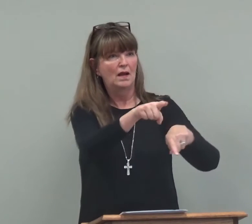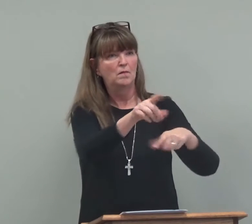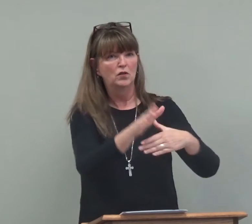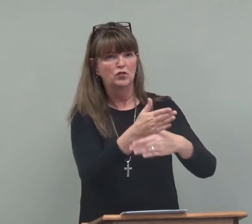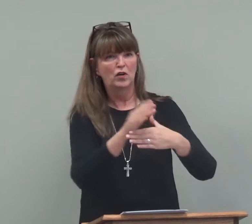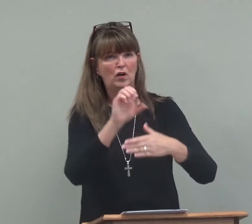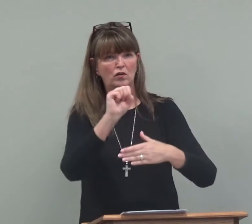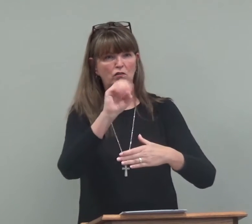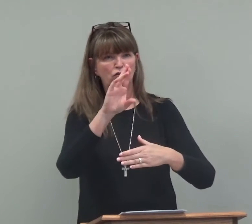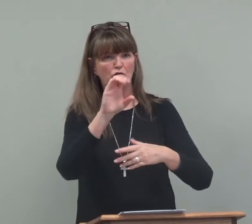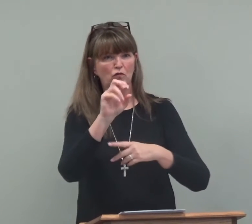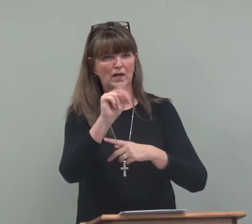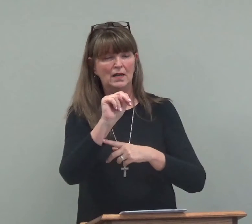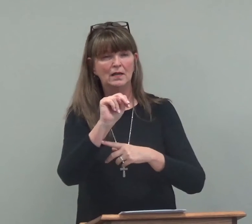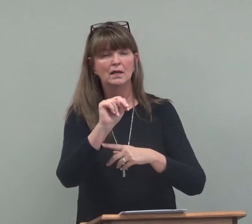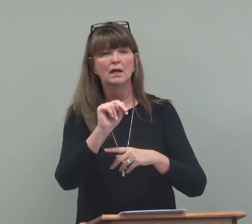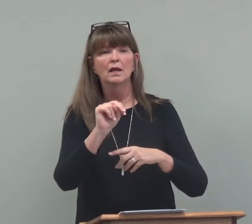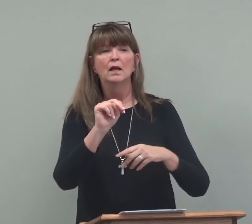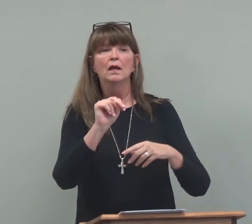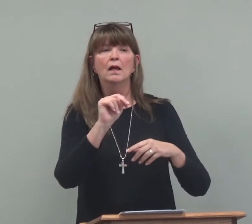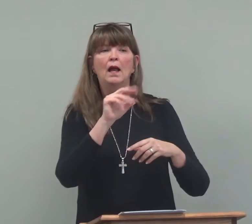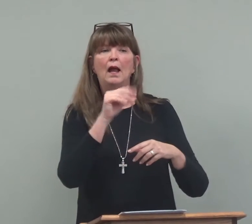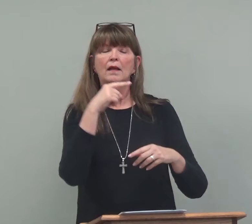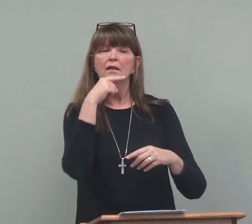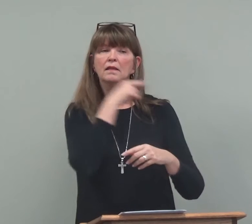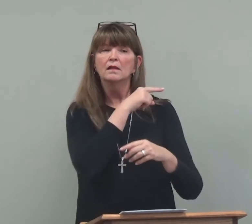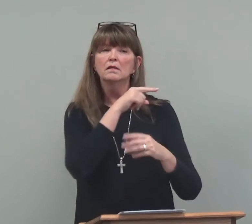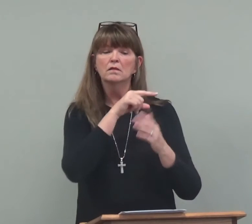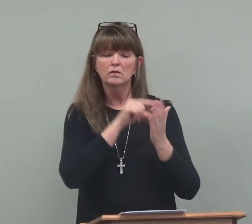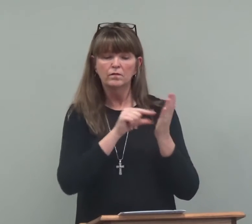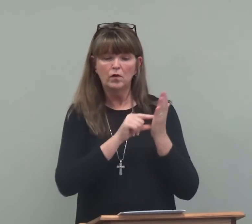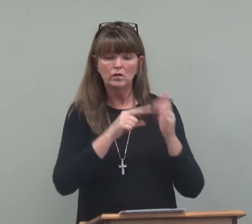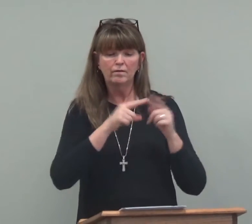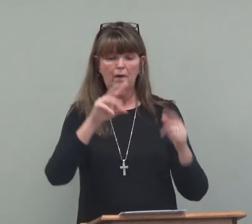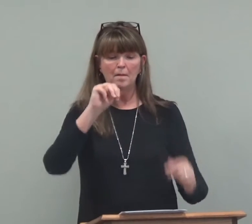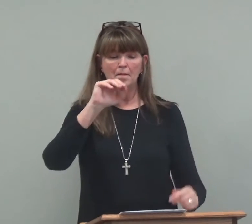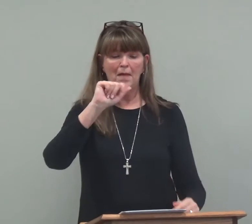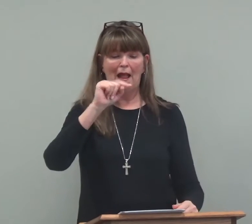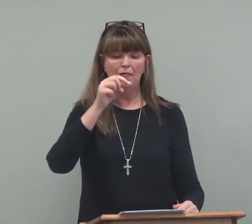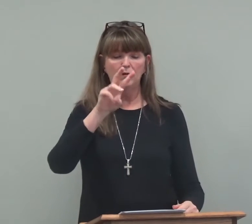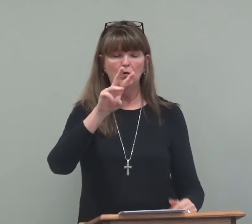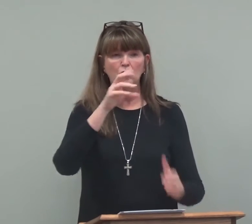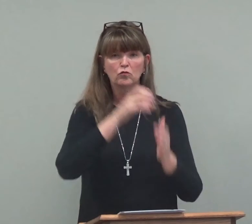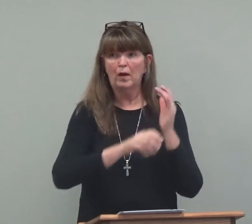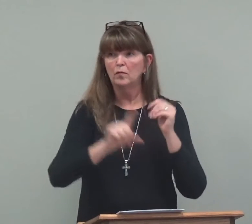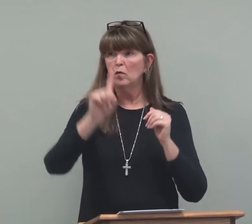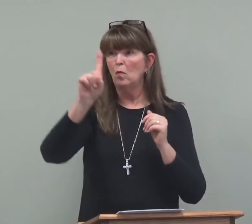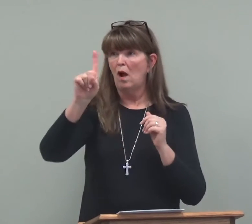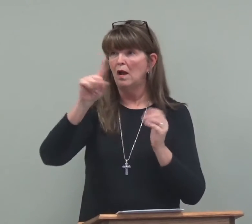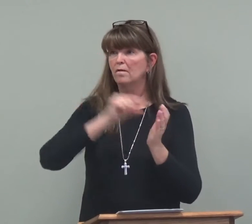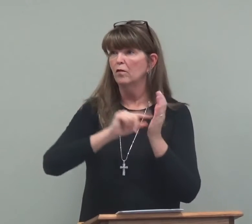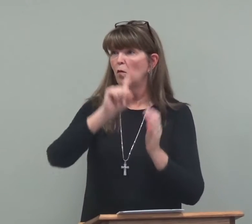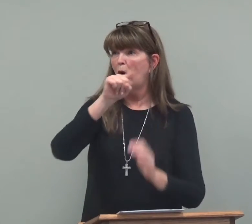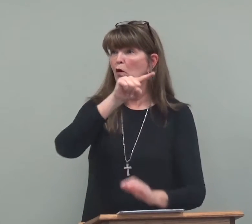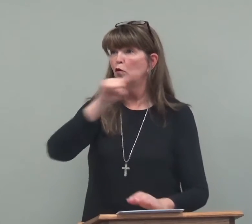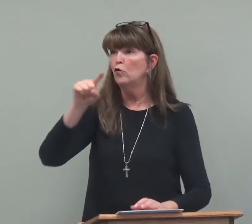same time, Robin's going to try to show the screen that Abigail does. And this is an ASL version of the